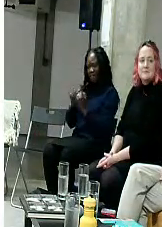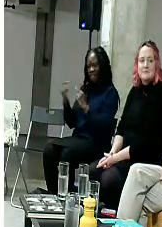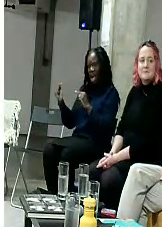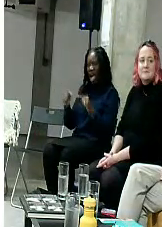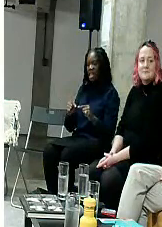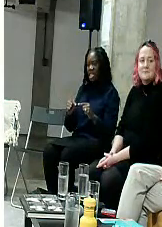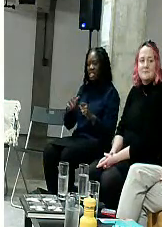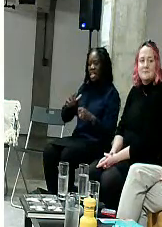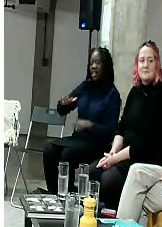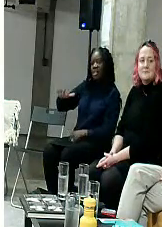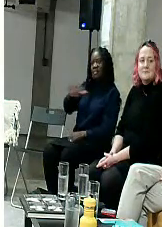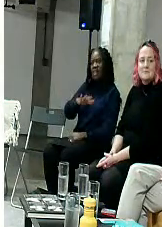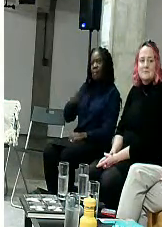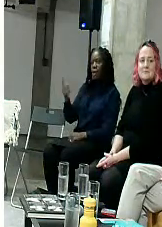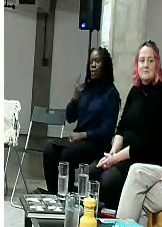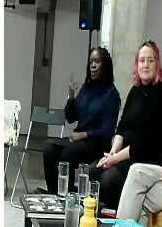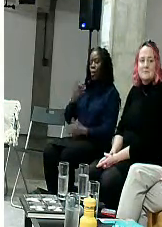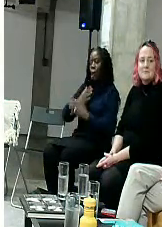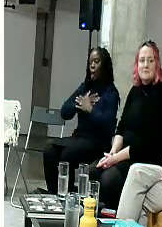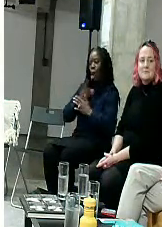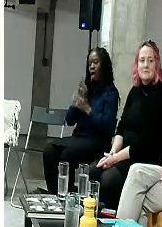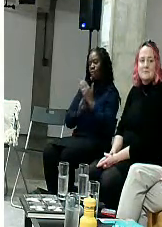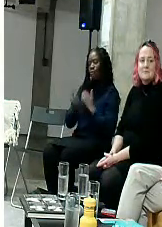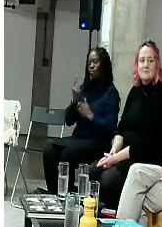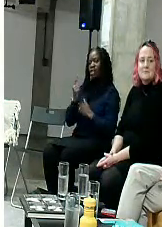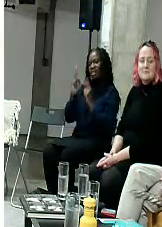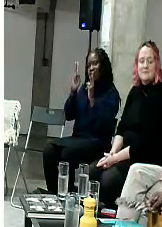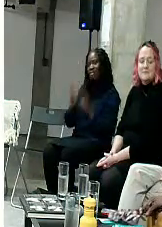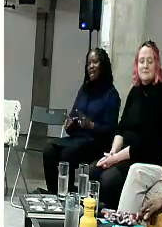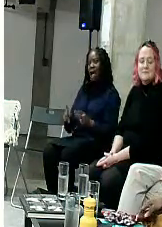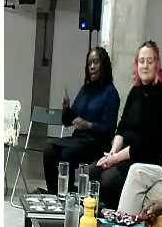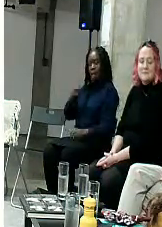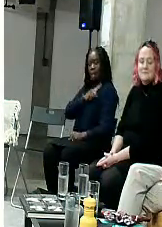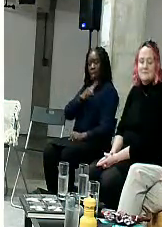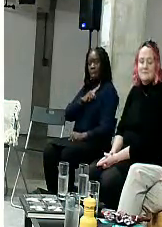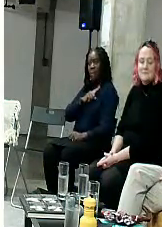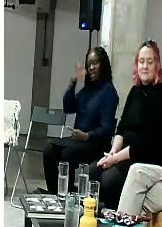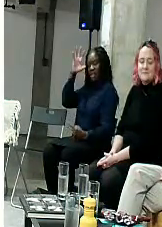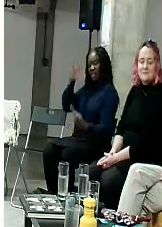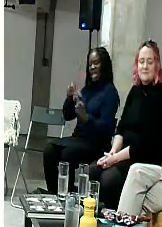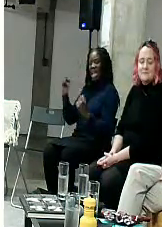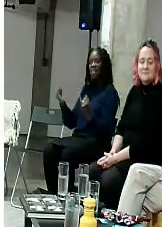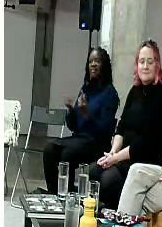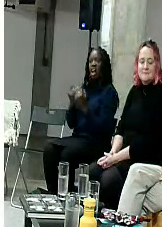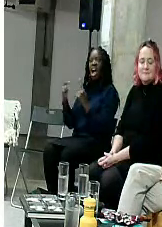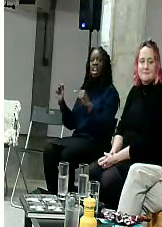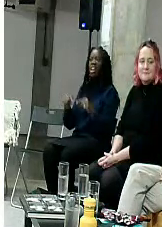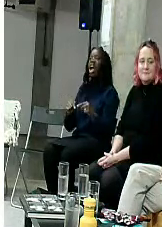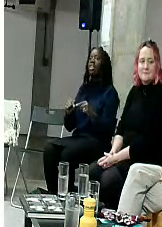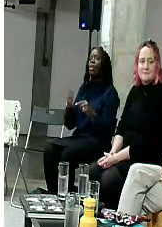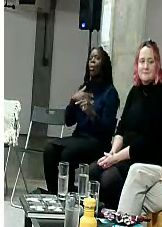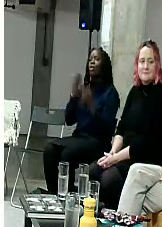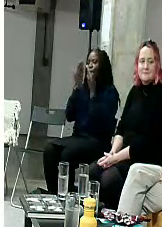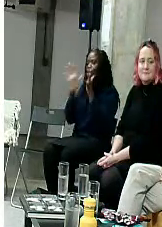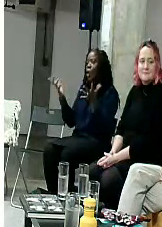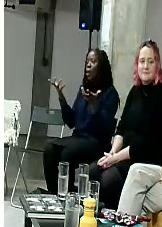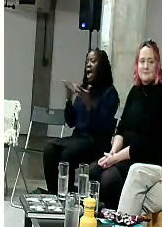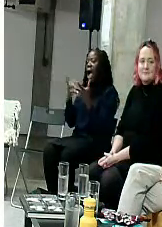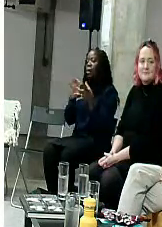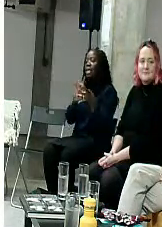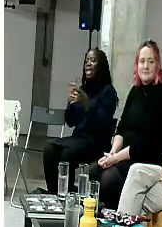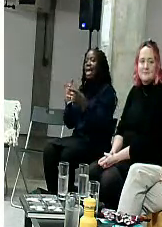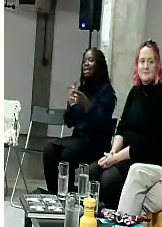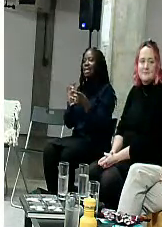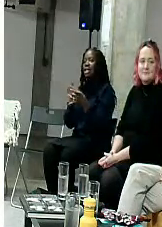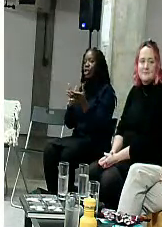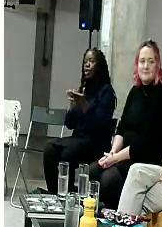families who are bereaved by different forms of state violence, often interconnected. And so specifically here, the welfare